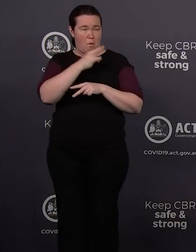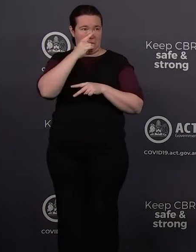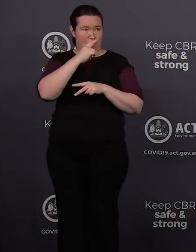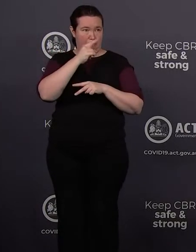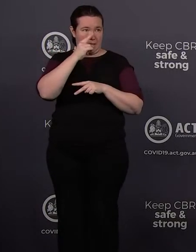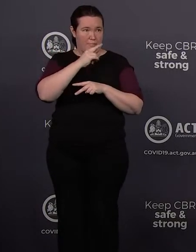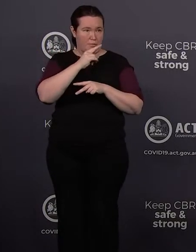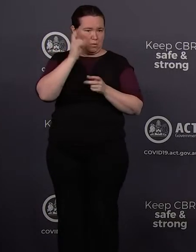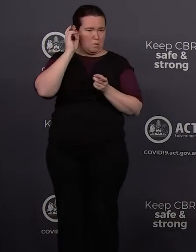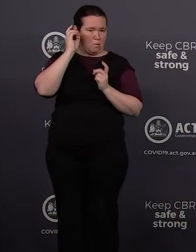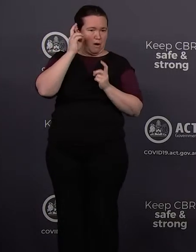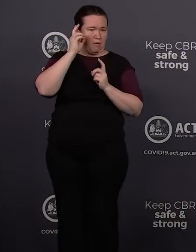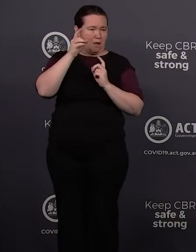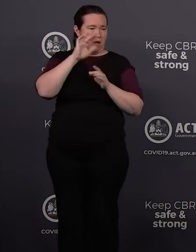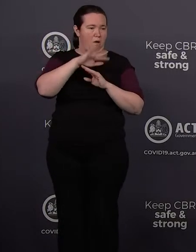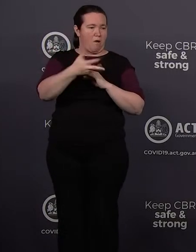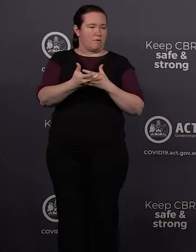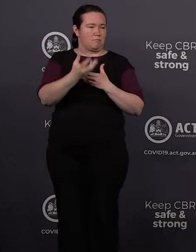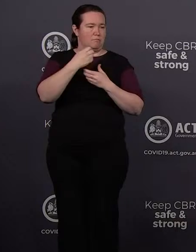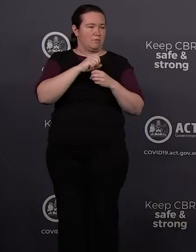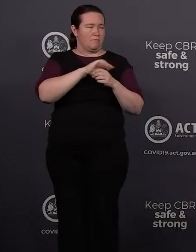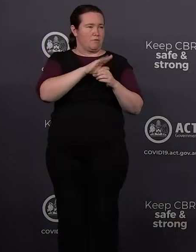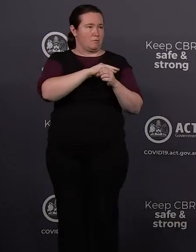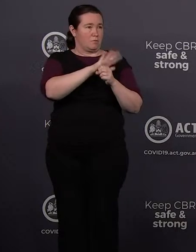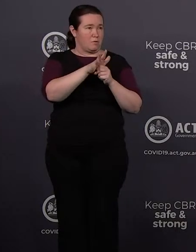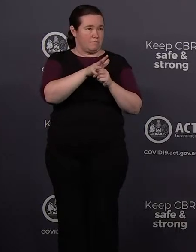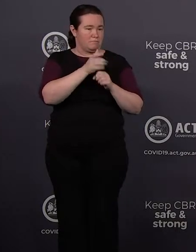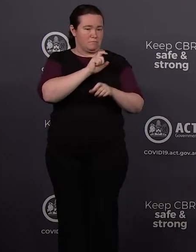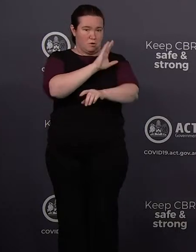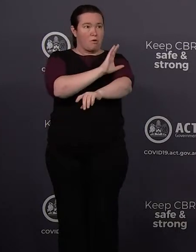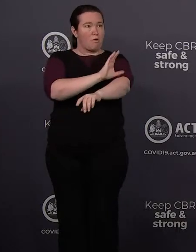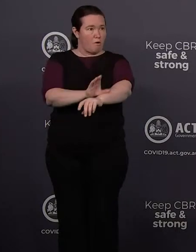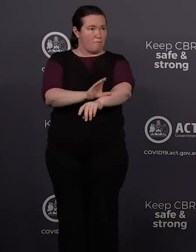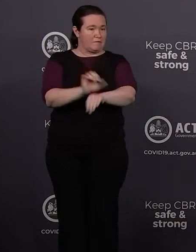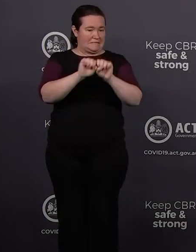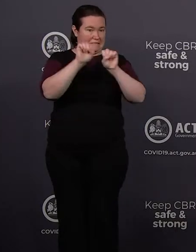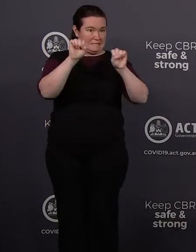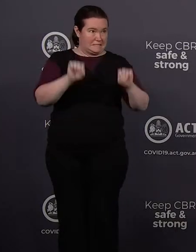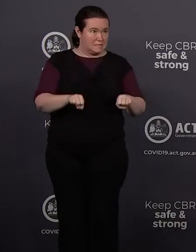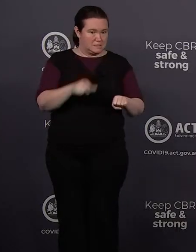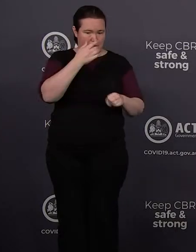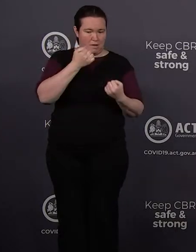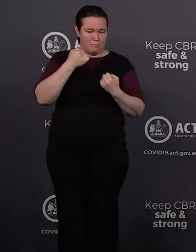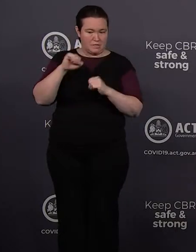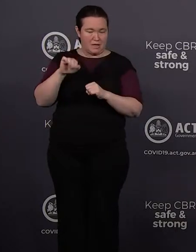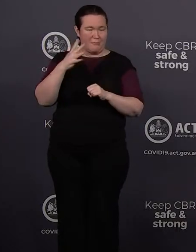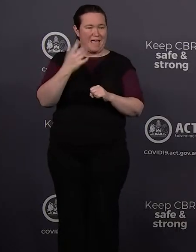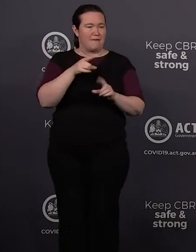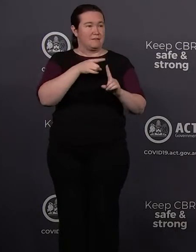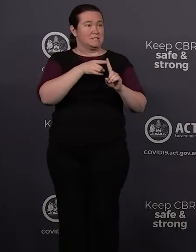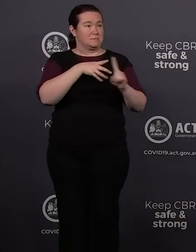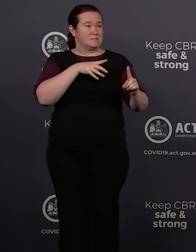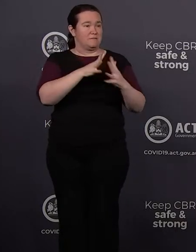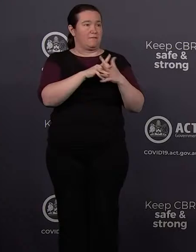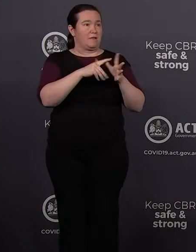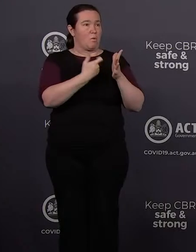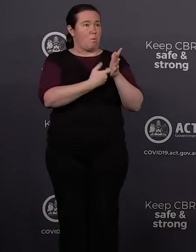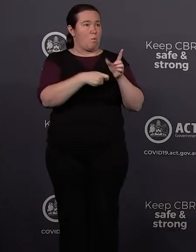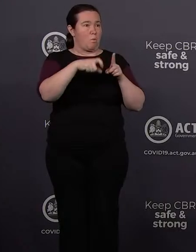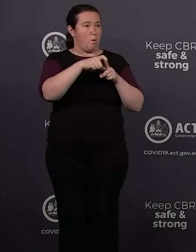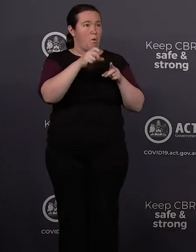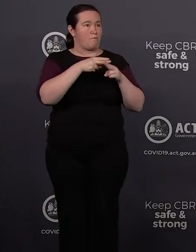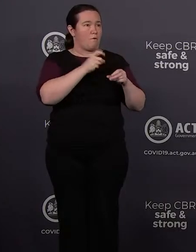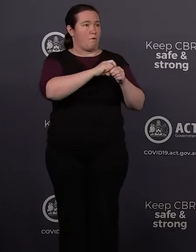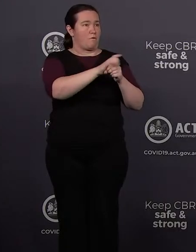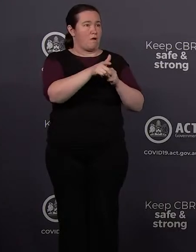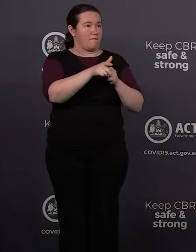a concern about exposure from the patient. We have confidence in our systems. We have a COVID ward which has been set up, and that is